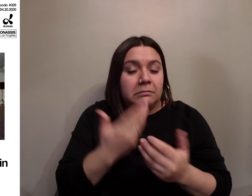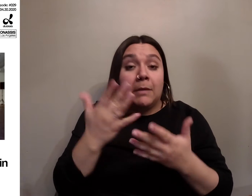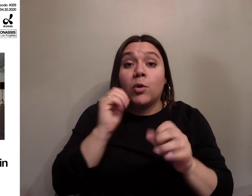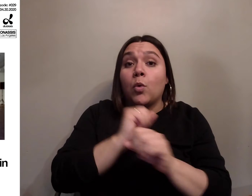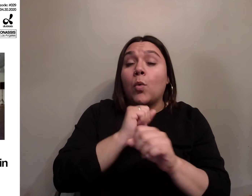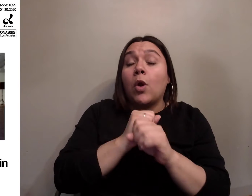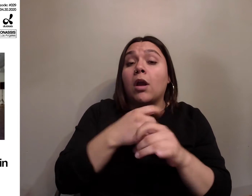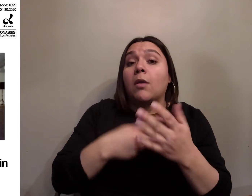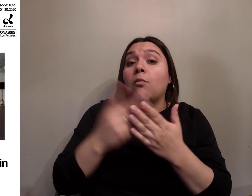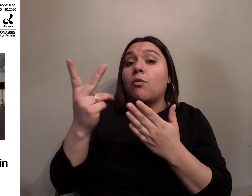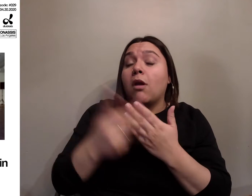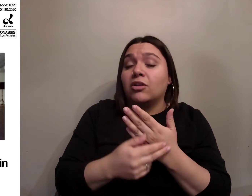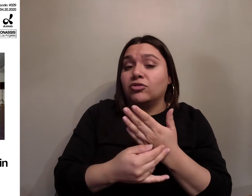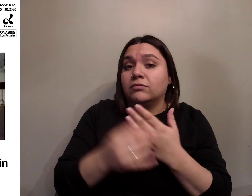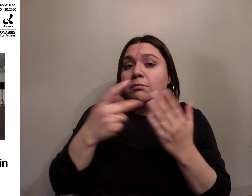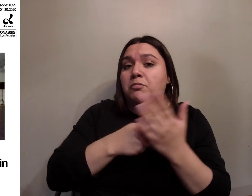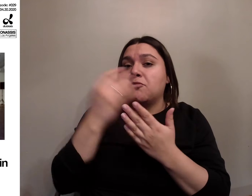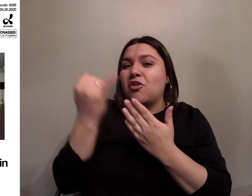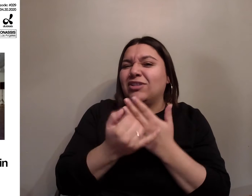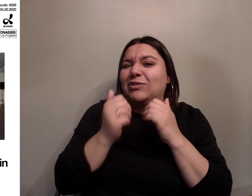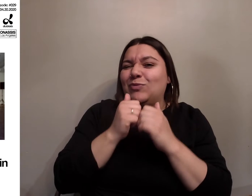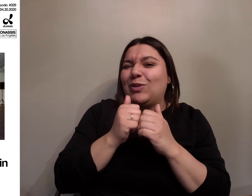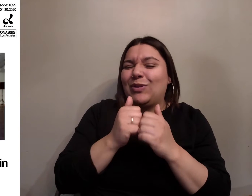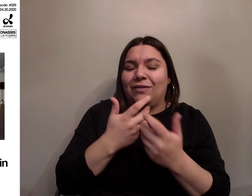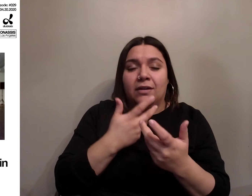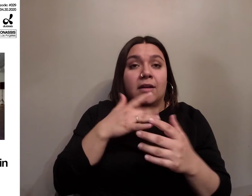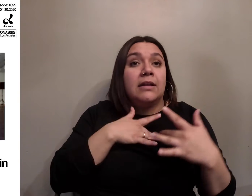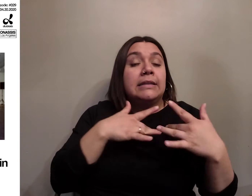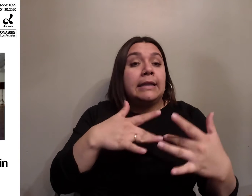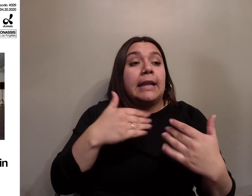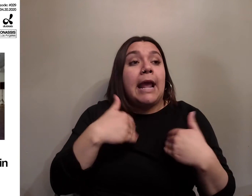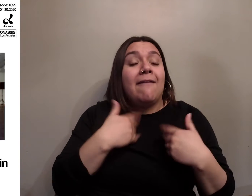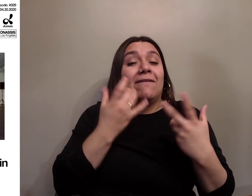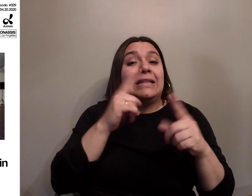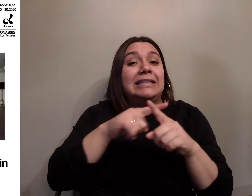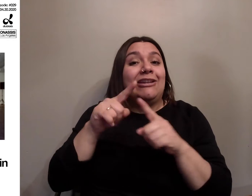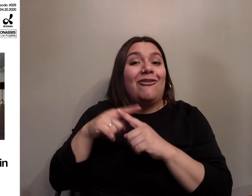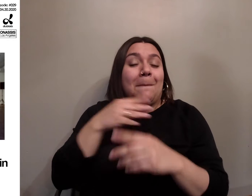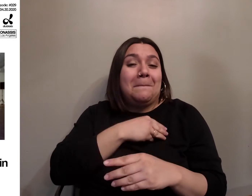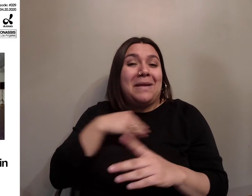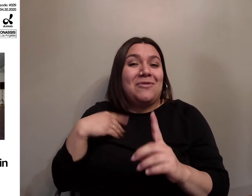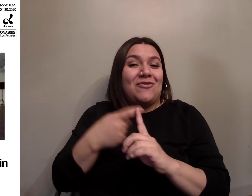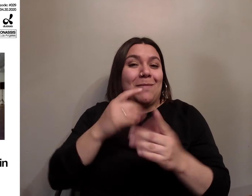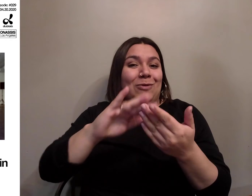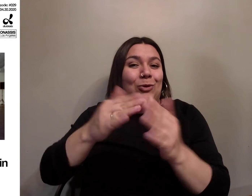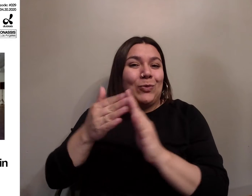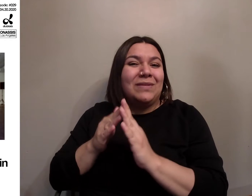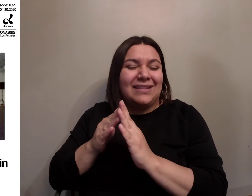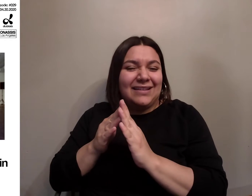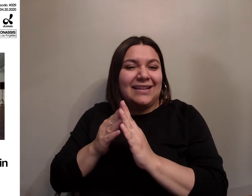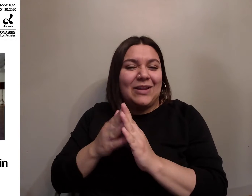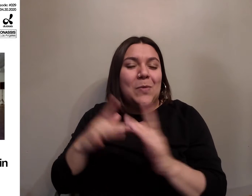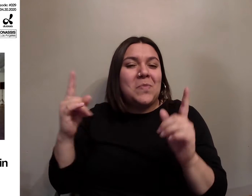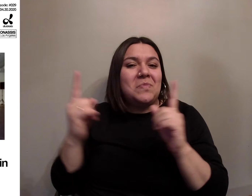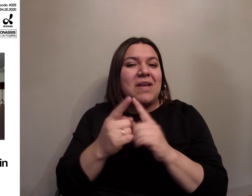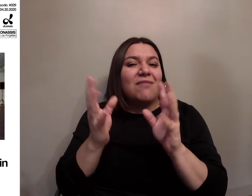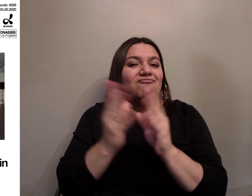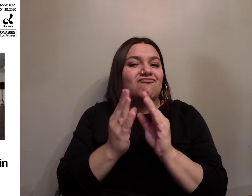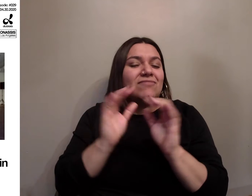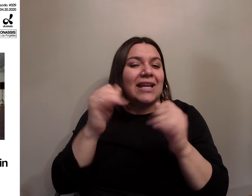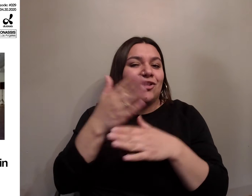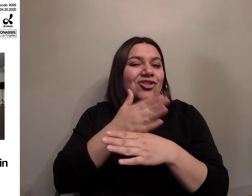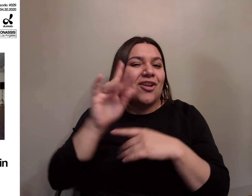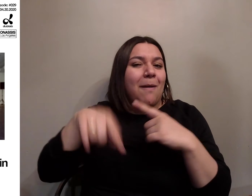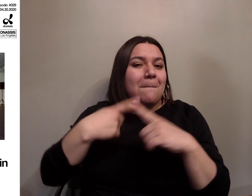work on a project together. It's one where there's different members of the community who meet to share about their